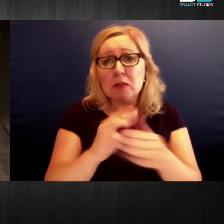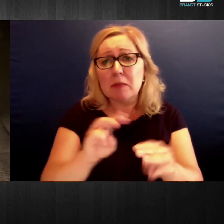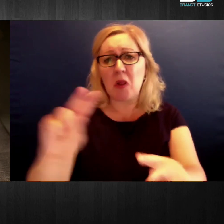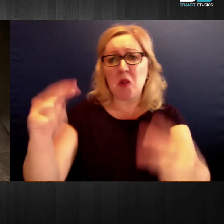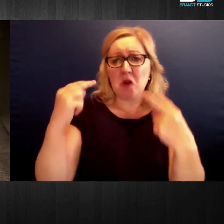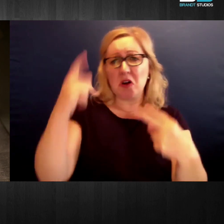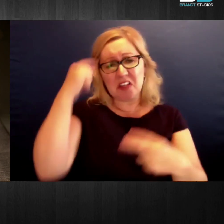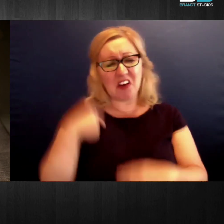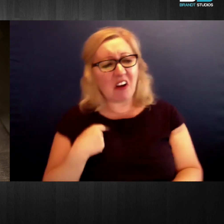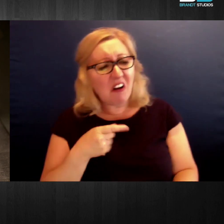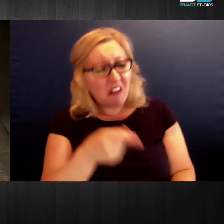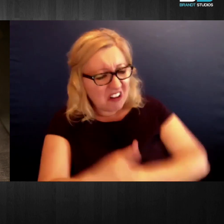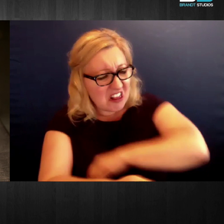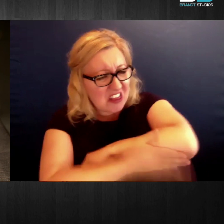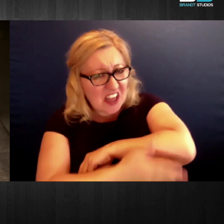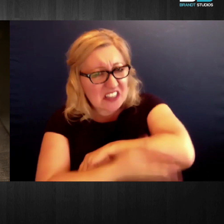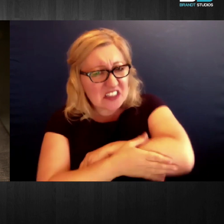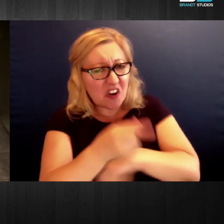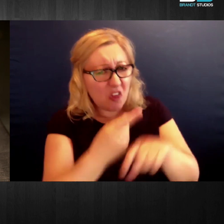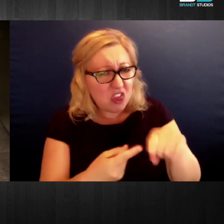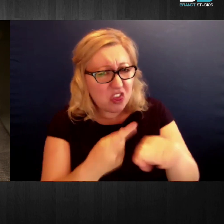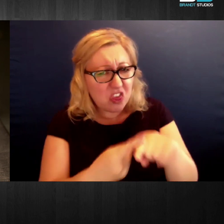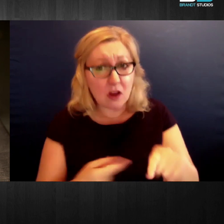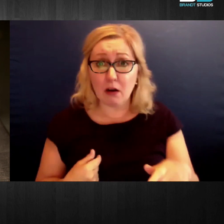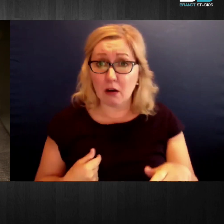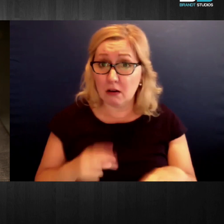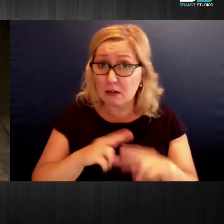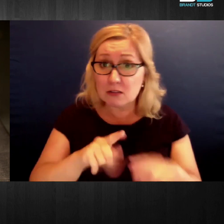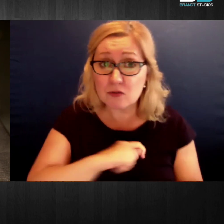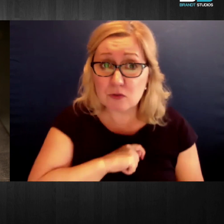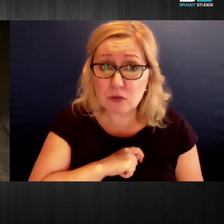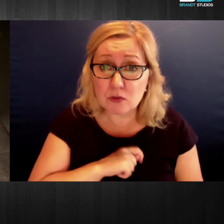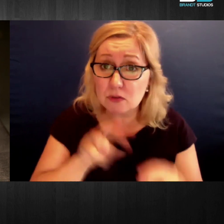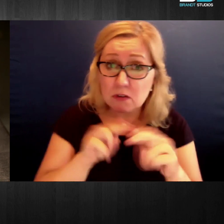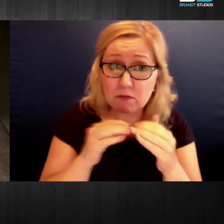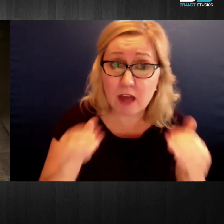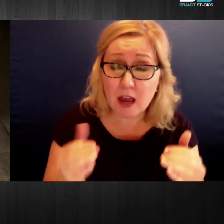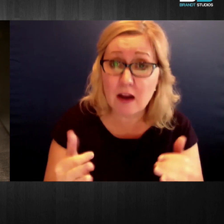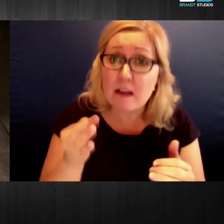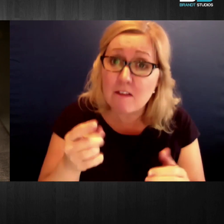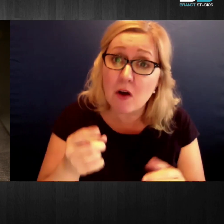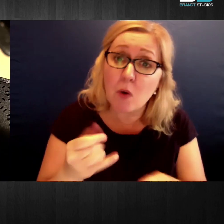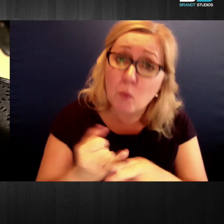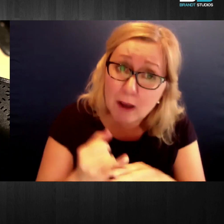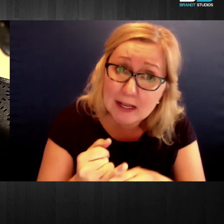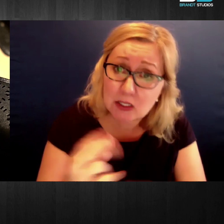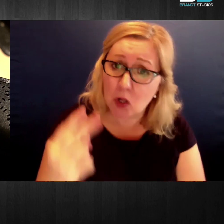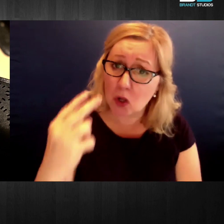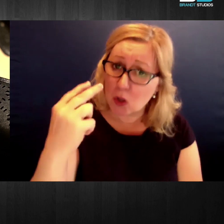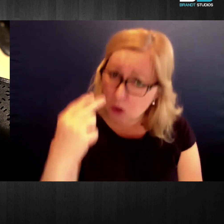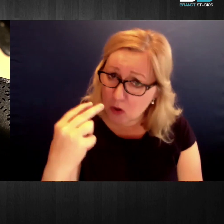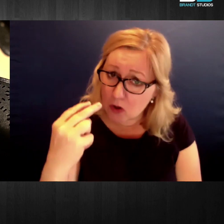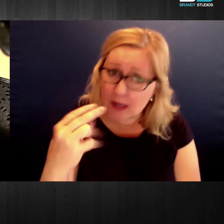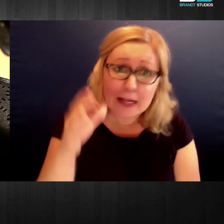true and it's not fair. If they took the time to listen and step into me, then I know they would understand. Step